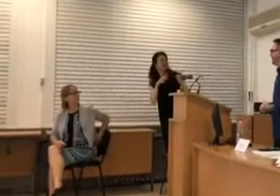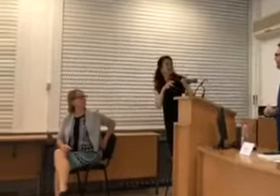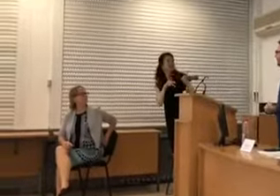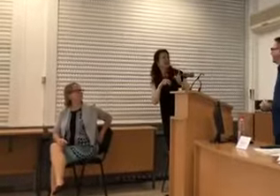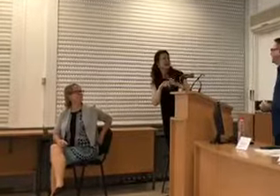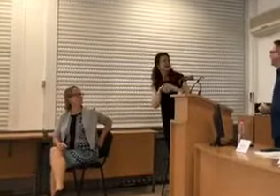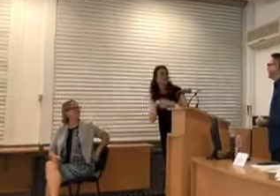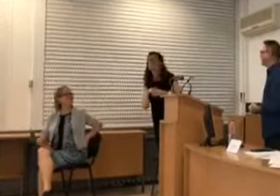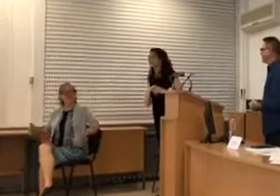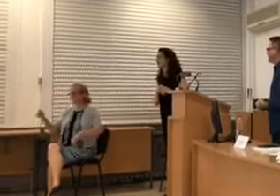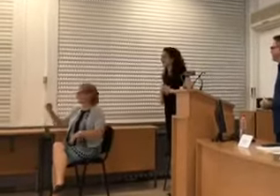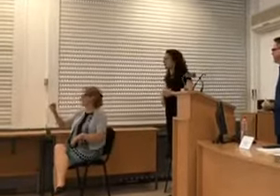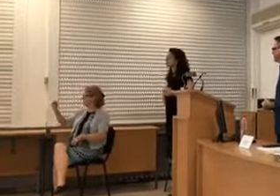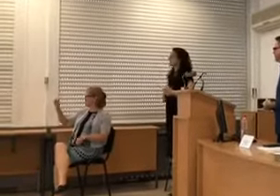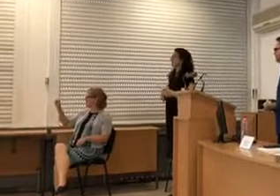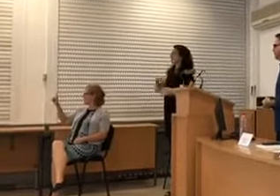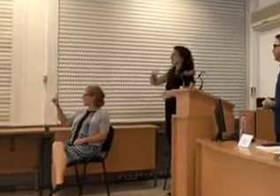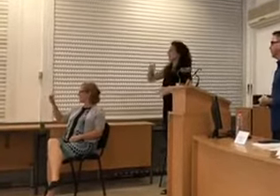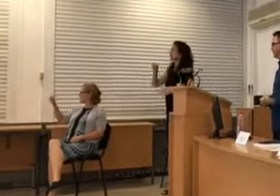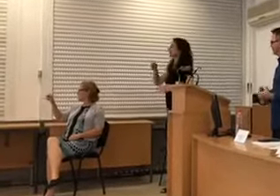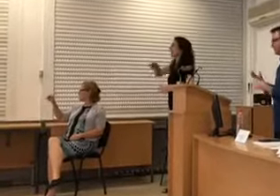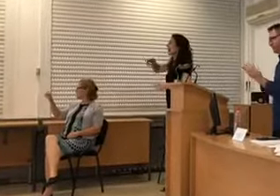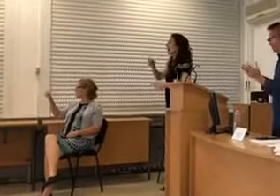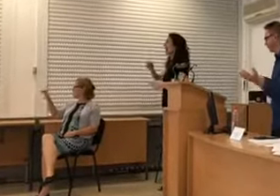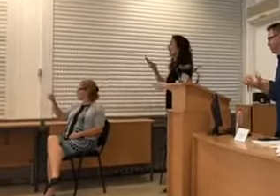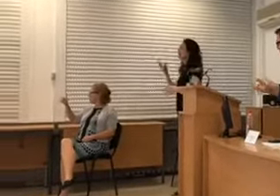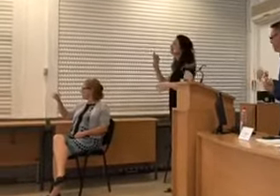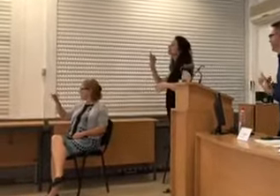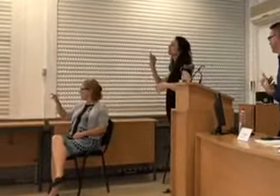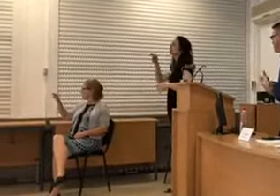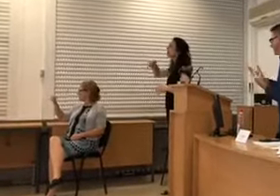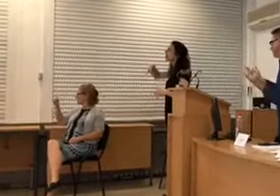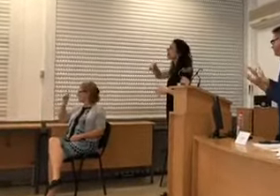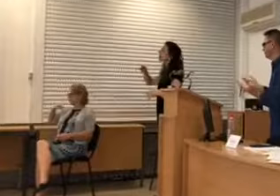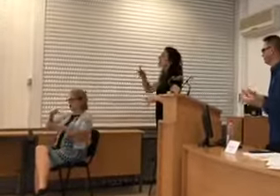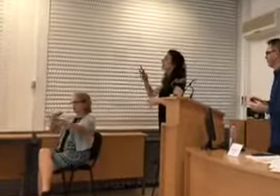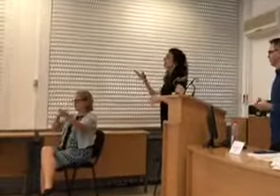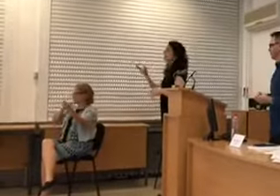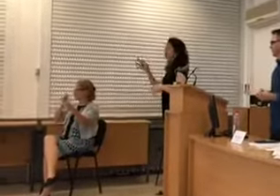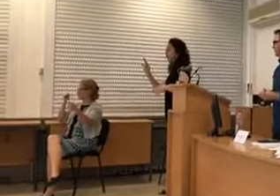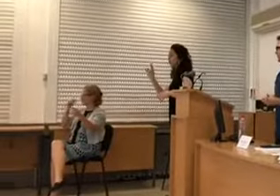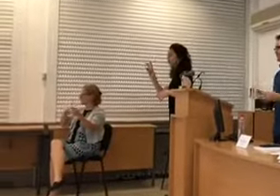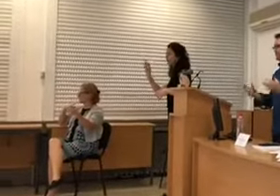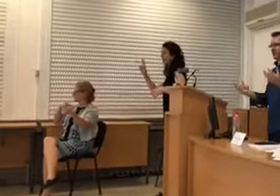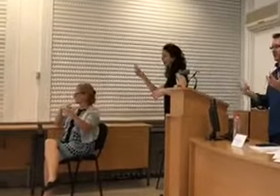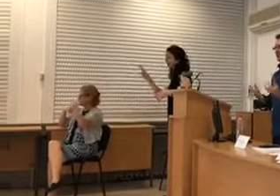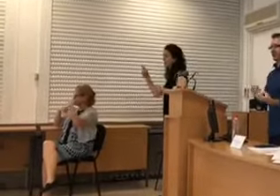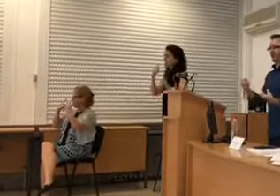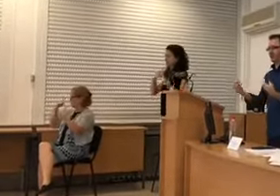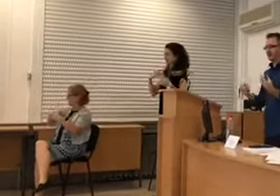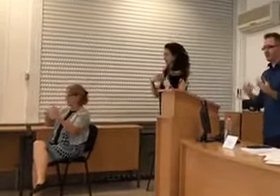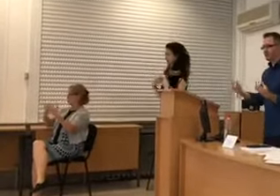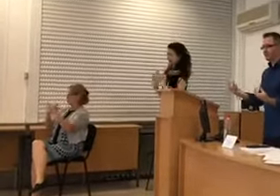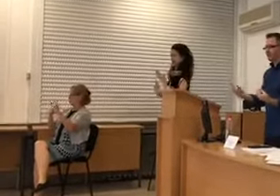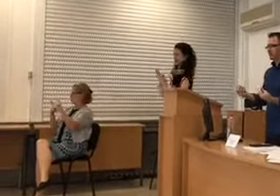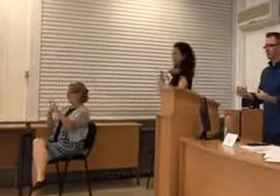again? Teledildonics. So, for me, it was new. This is like